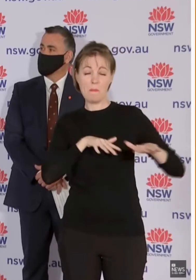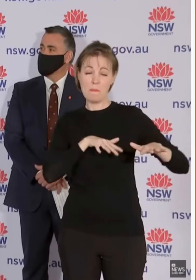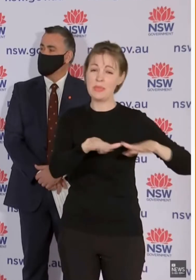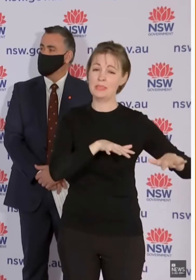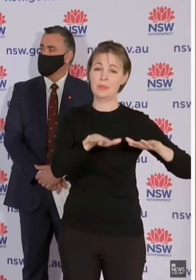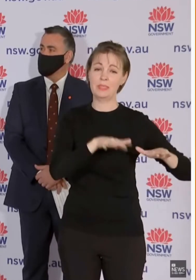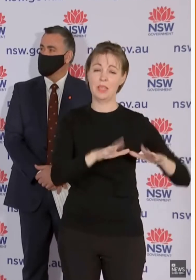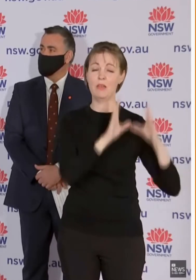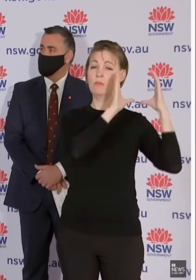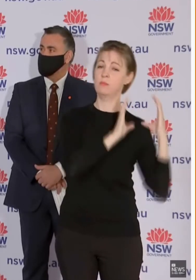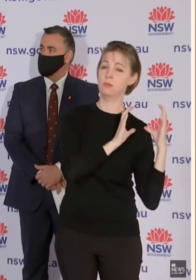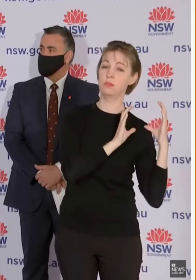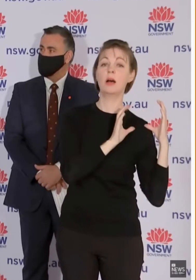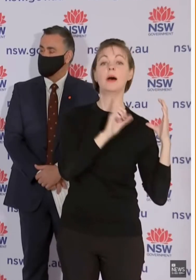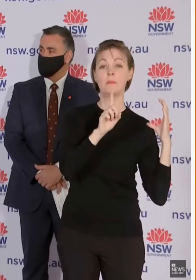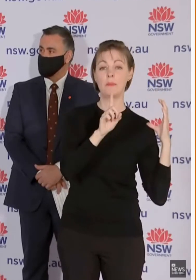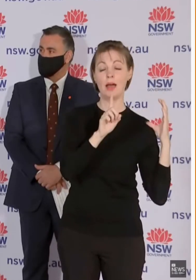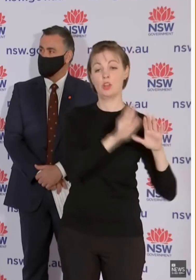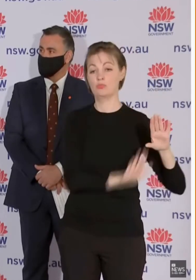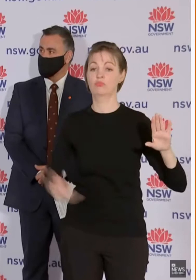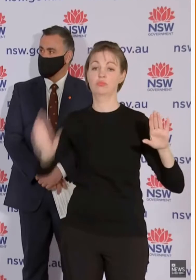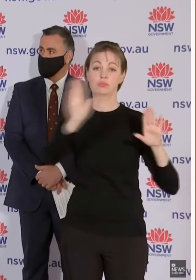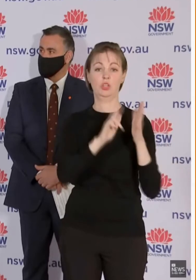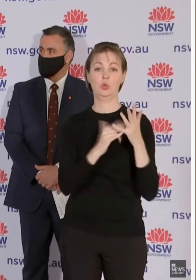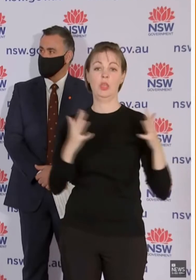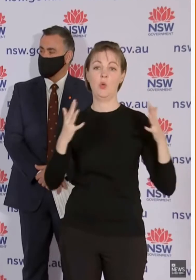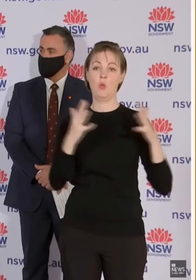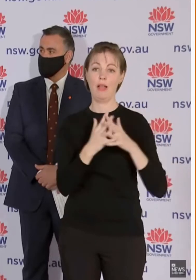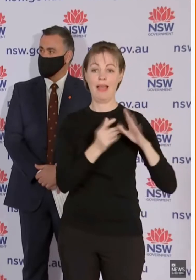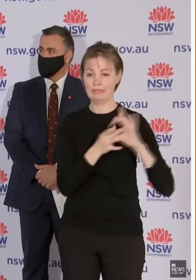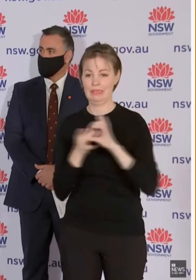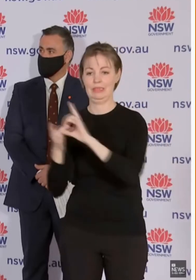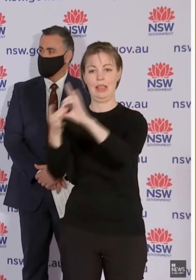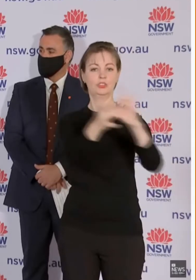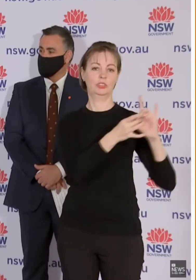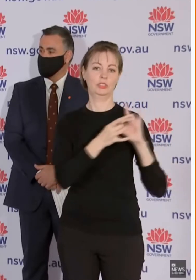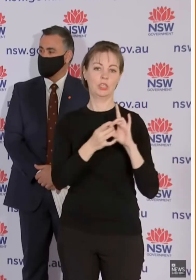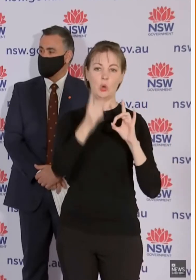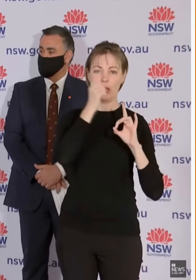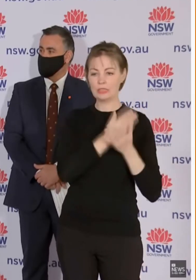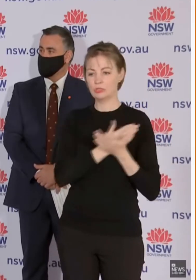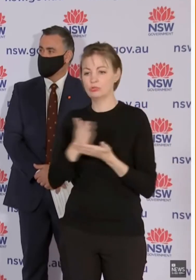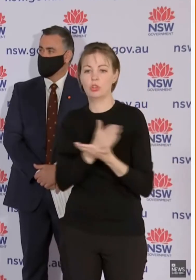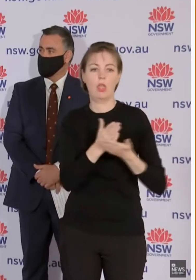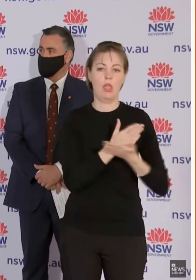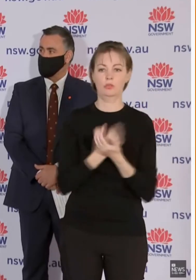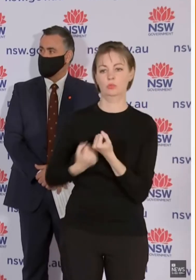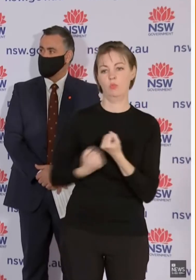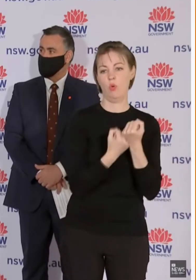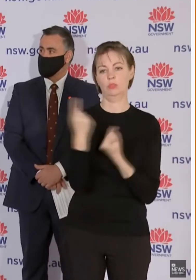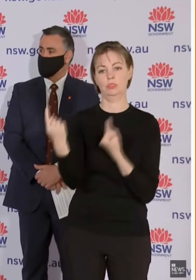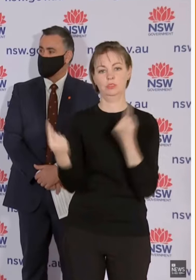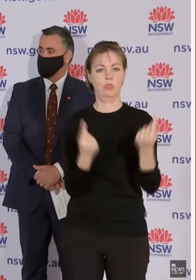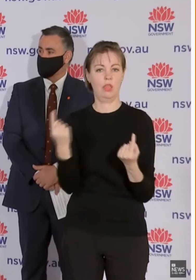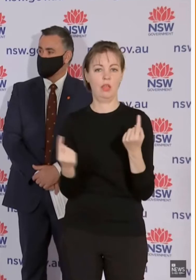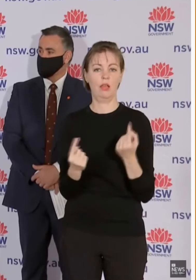do work in a broader New South Wales ICU network, and we can share the load to some degree. But we really need your help to